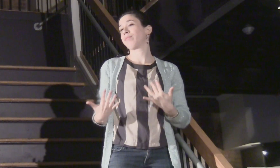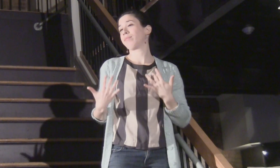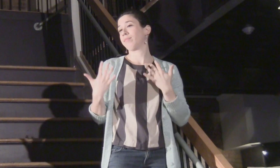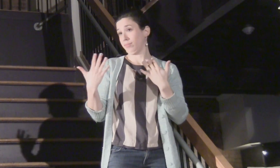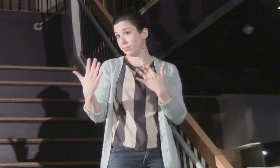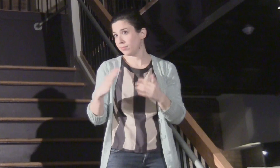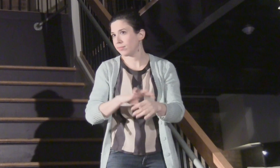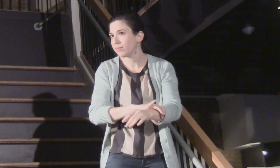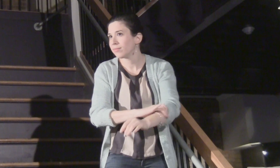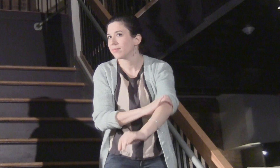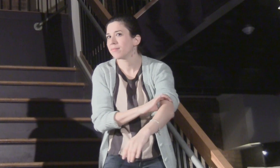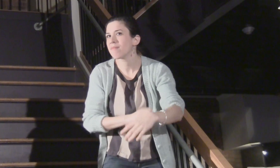and he waited,